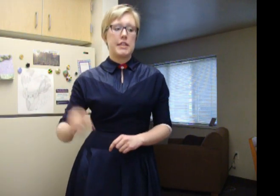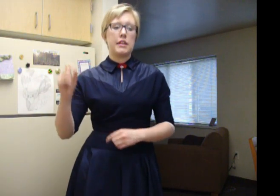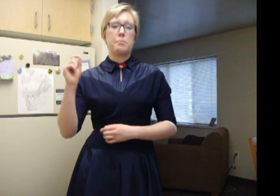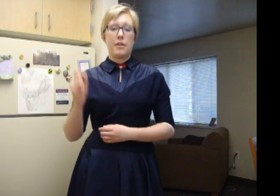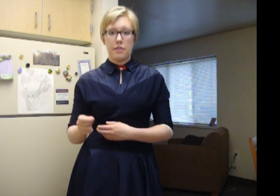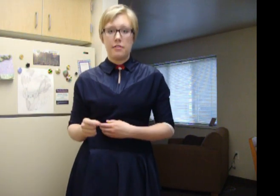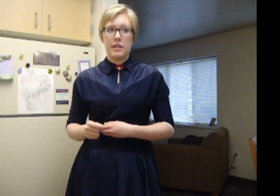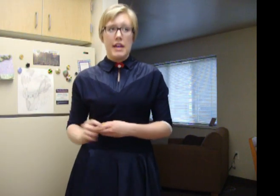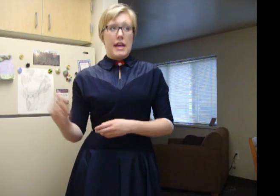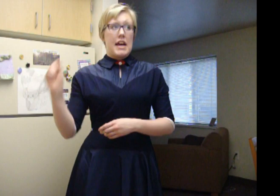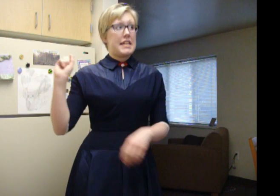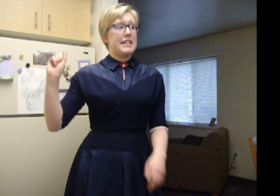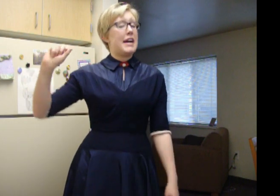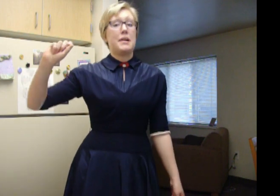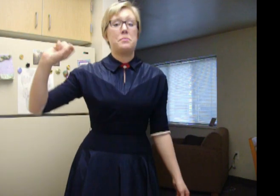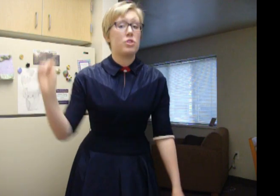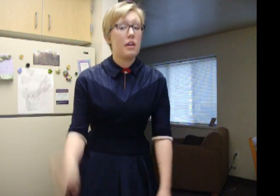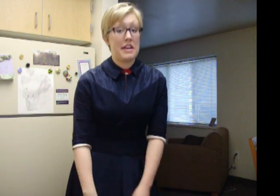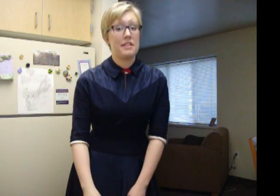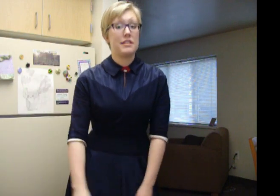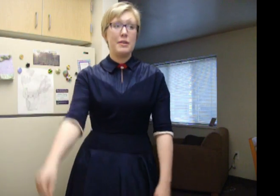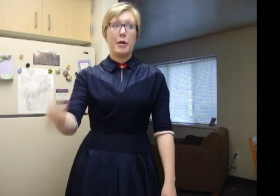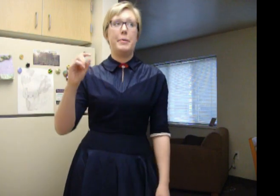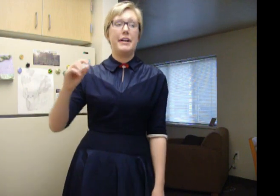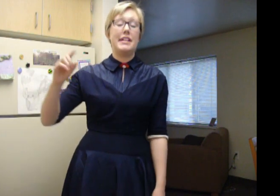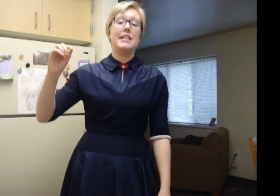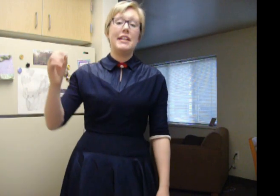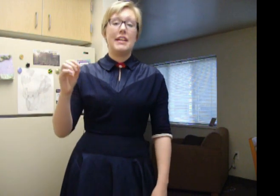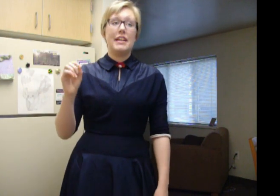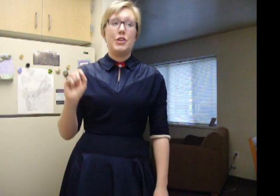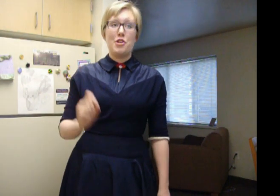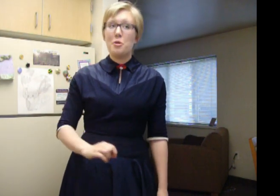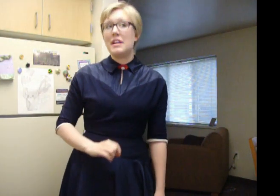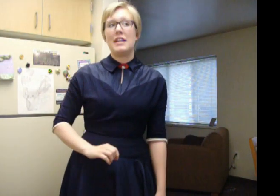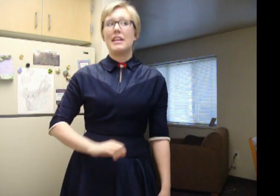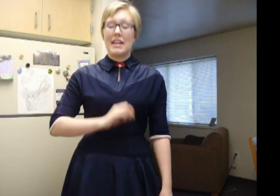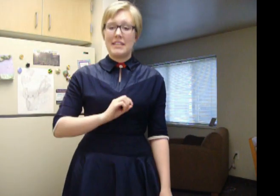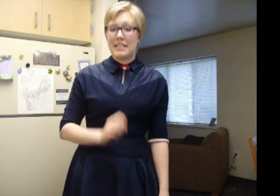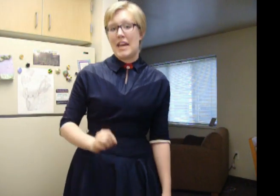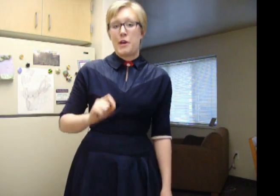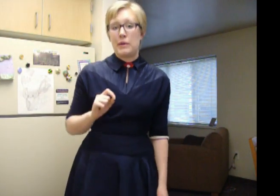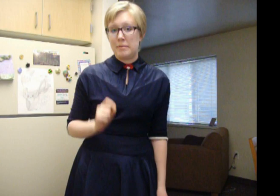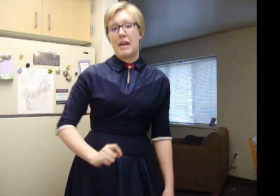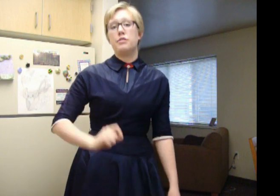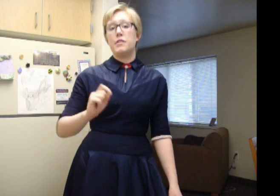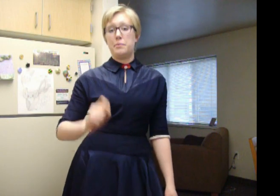romantic partner. And I'm sorry, but nobody gets to say who is best for this